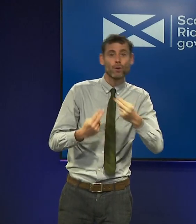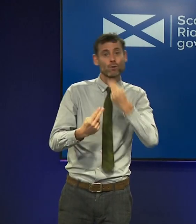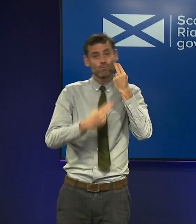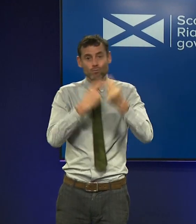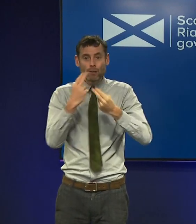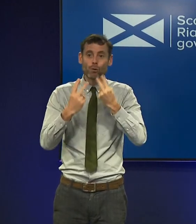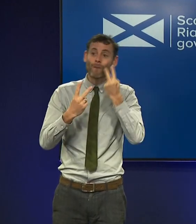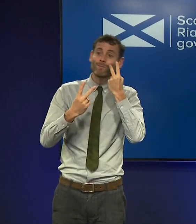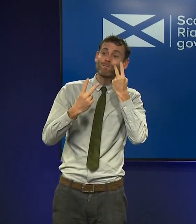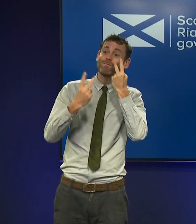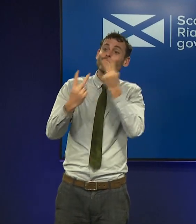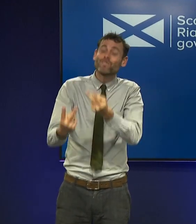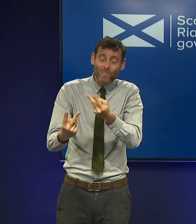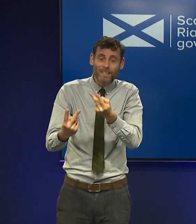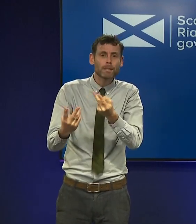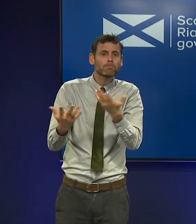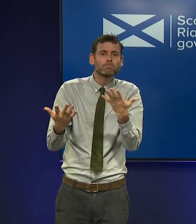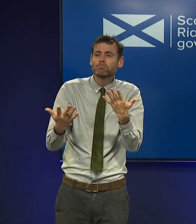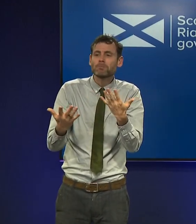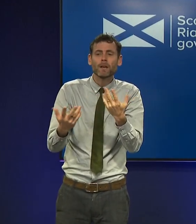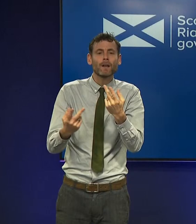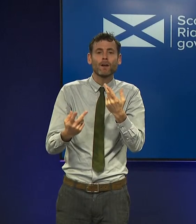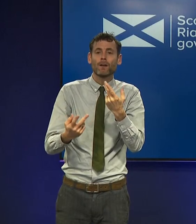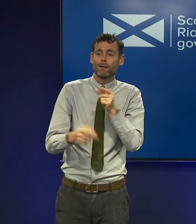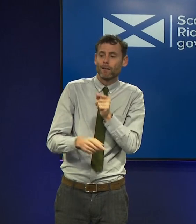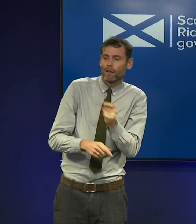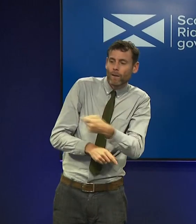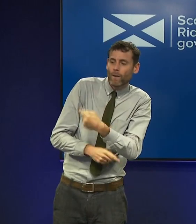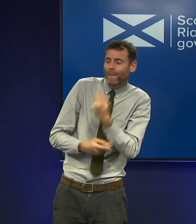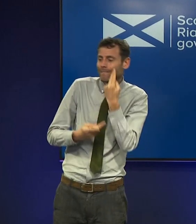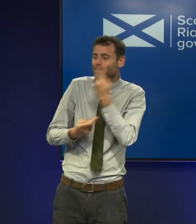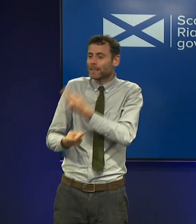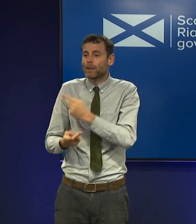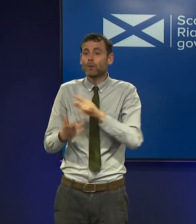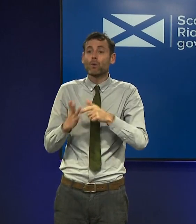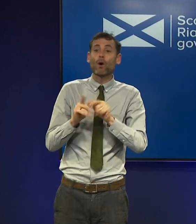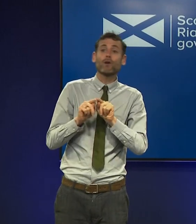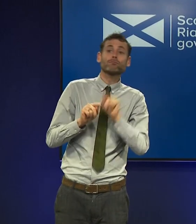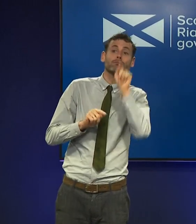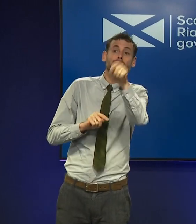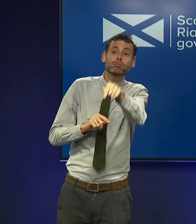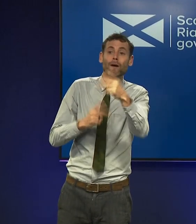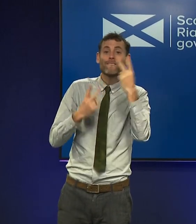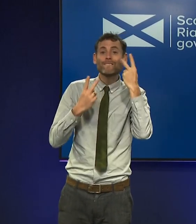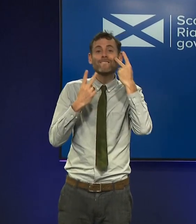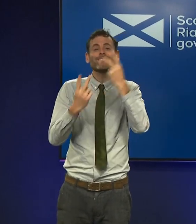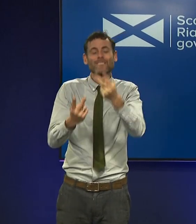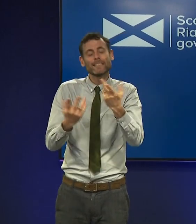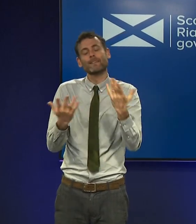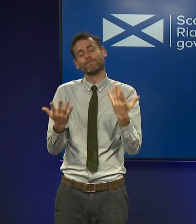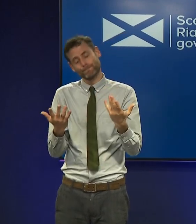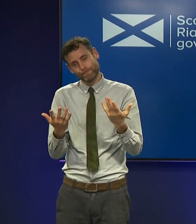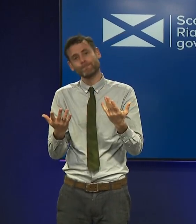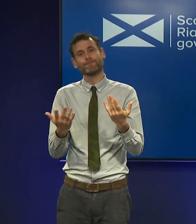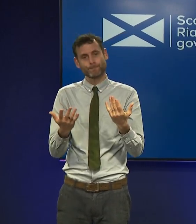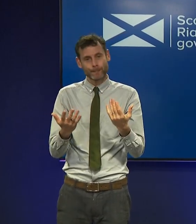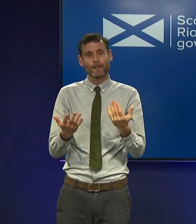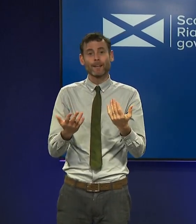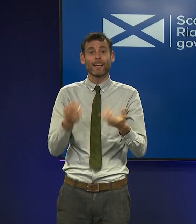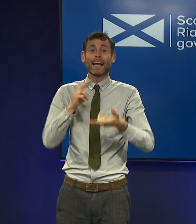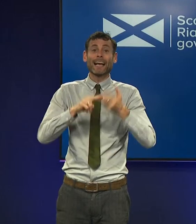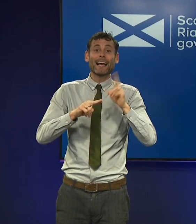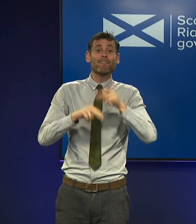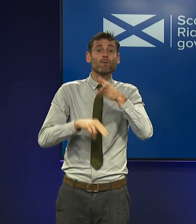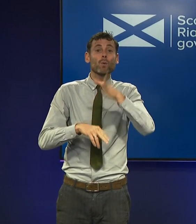visiting somebody else's house, whether you're going round the corner to do that or travelling to another part of the country to do that, even if you're going